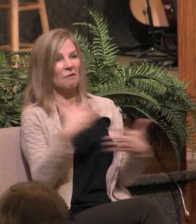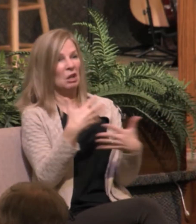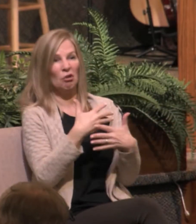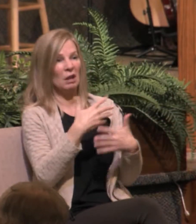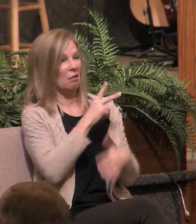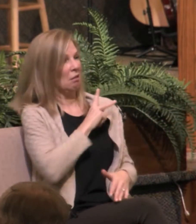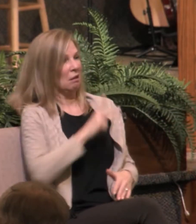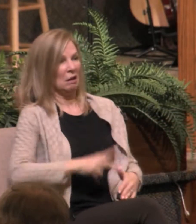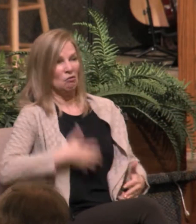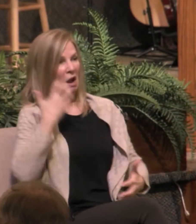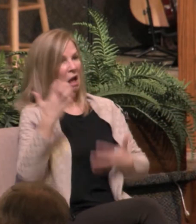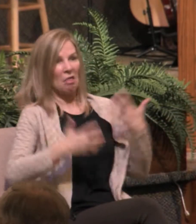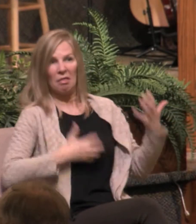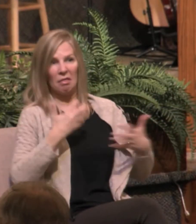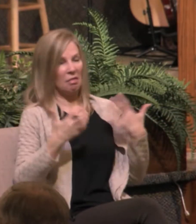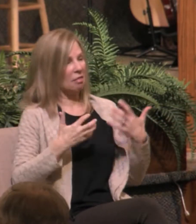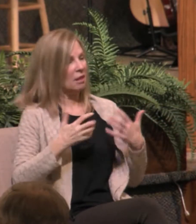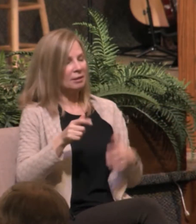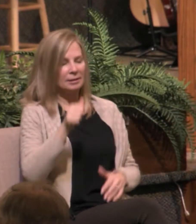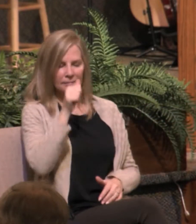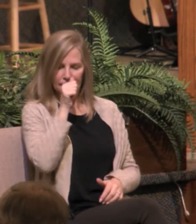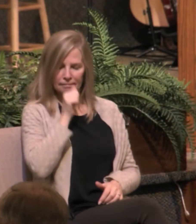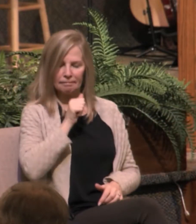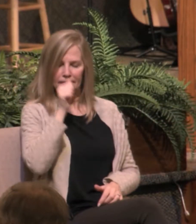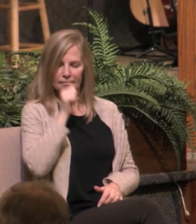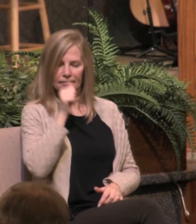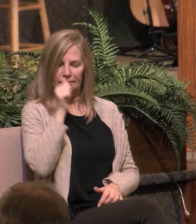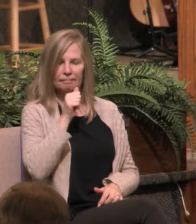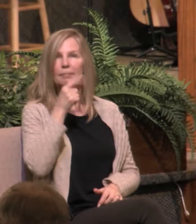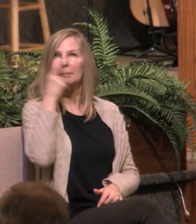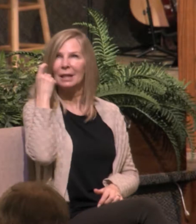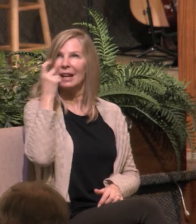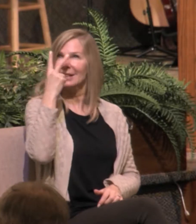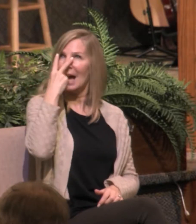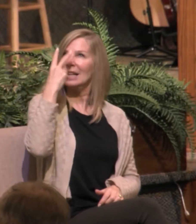he endured as seeing him who is unseen.